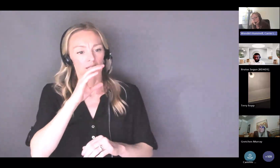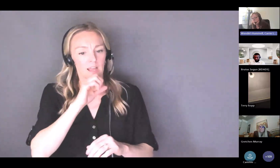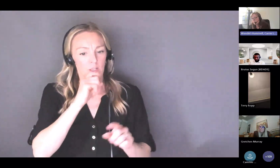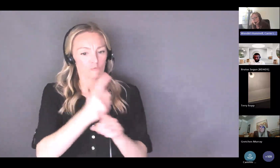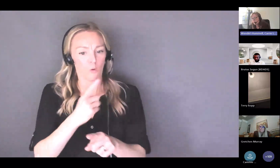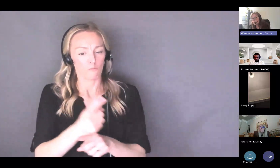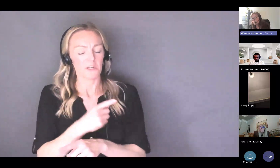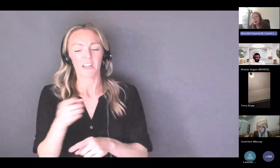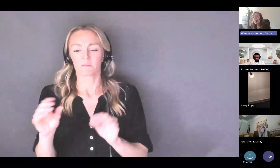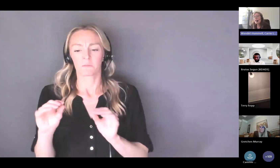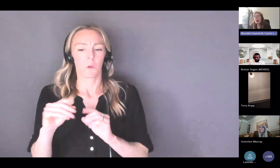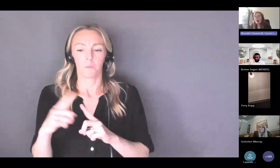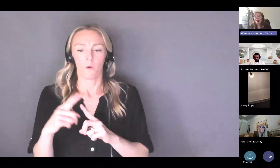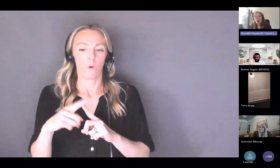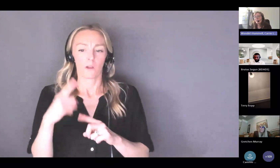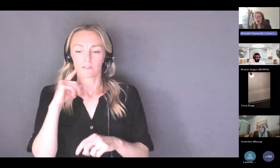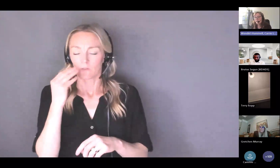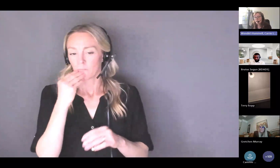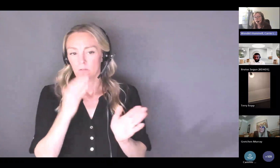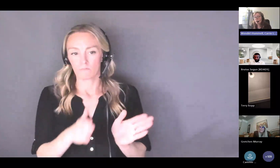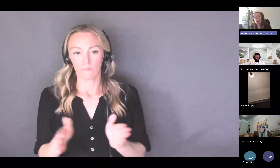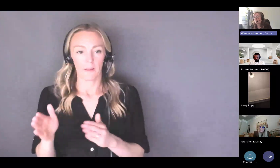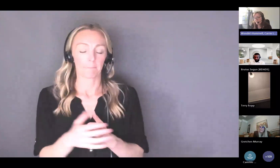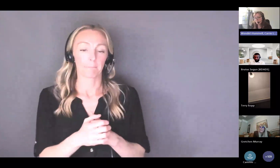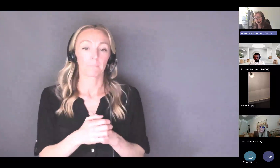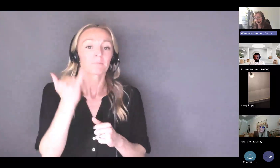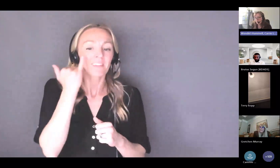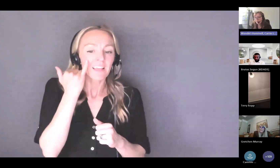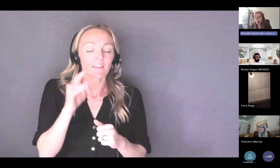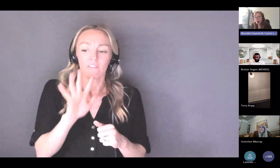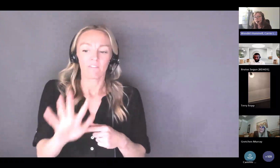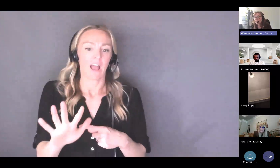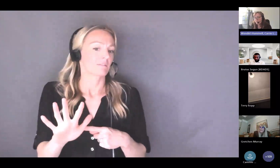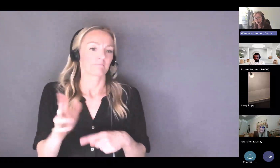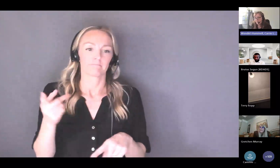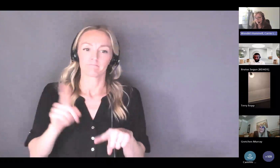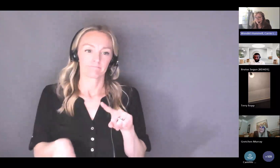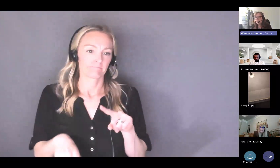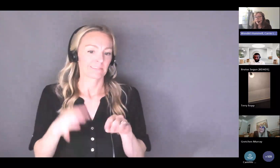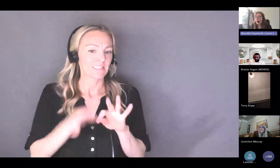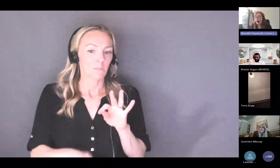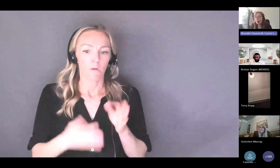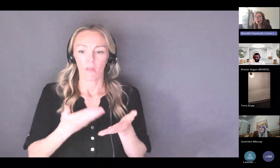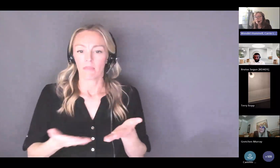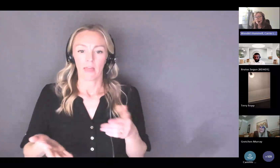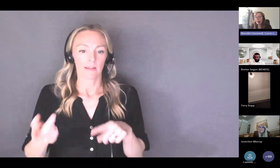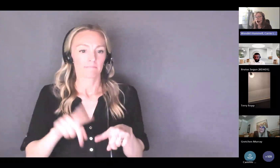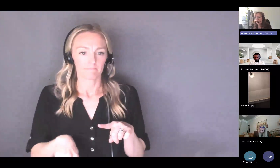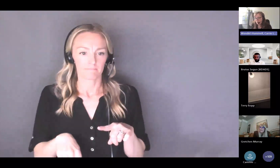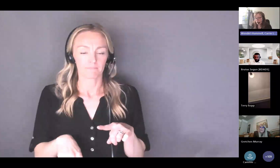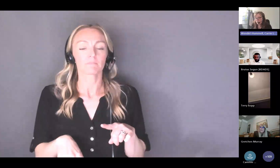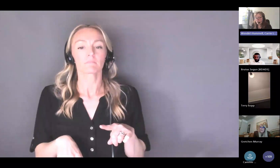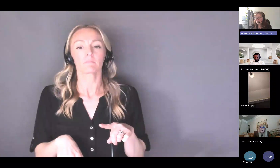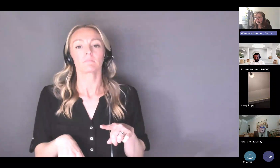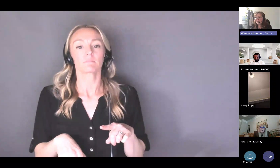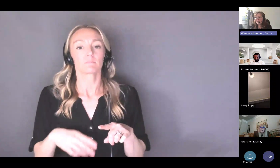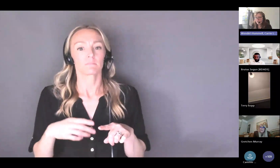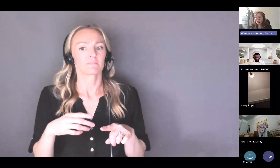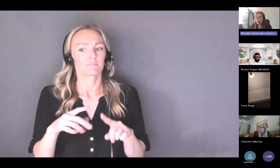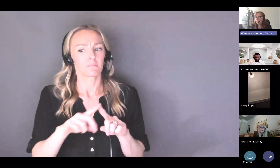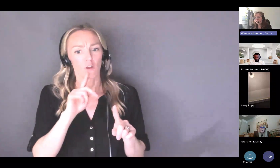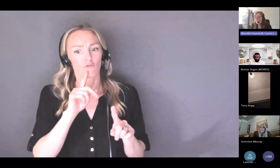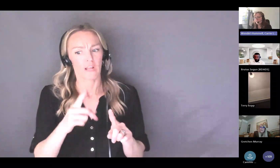get points for meal prep. If we have a 5-year-old who wasn't able to do any of those simple tasks, that are appropriate for